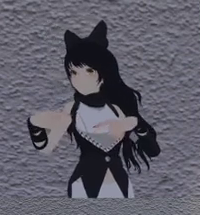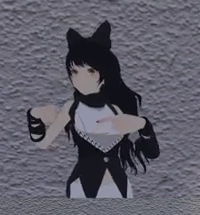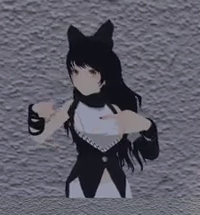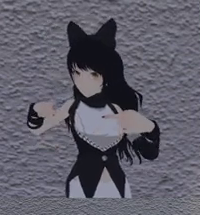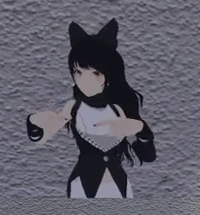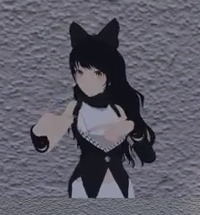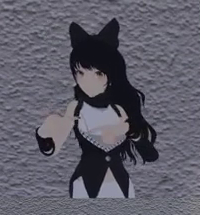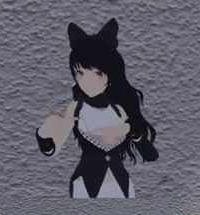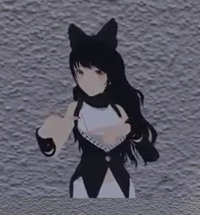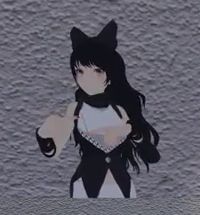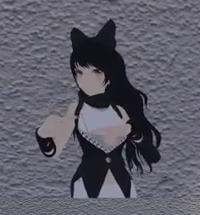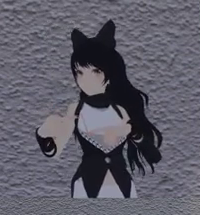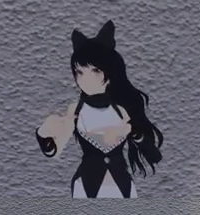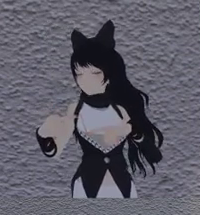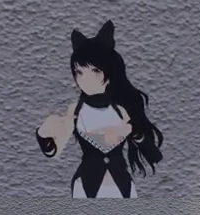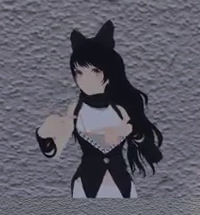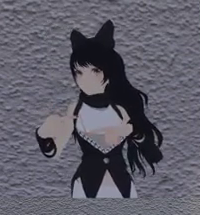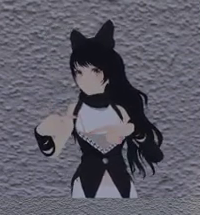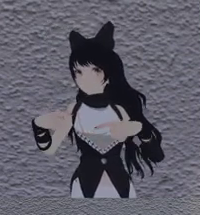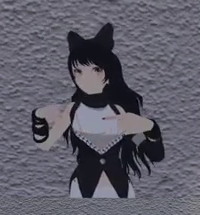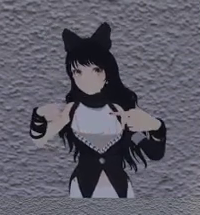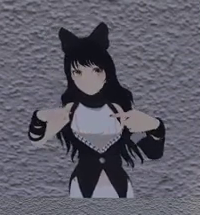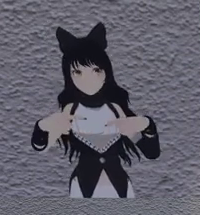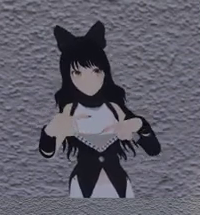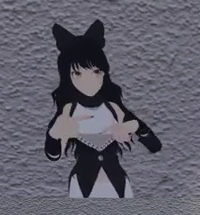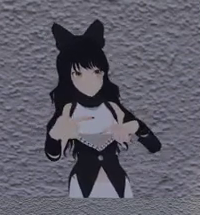Hurt. Hurt.